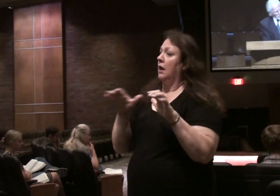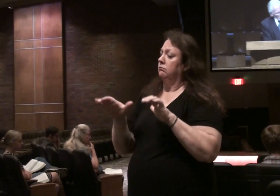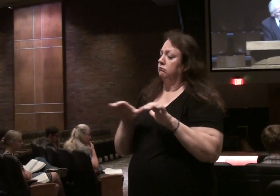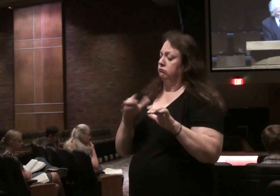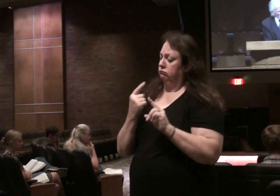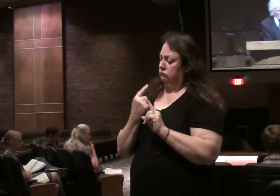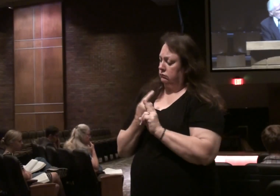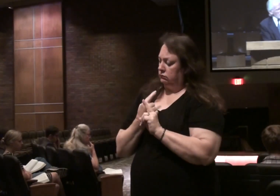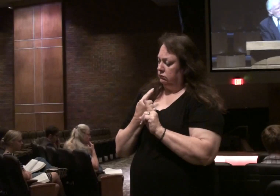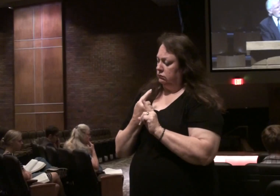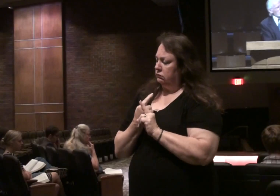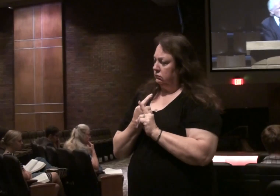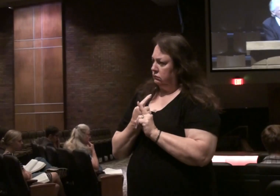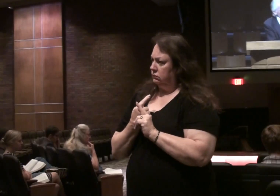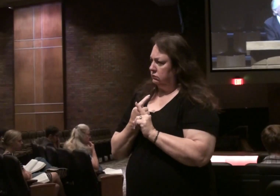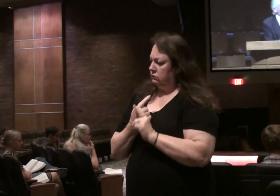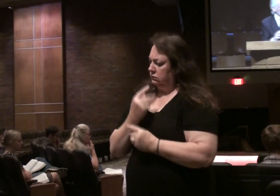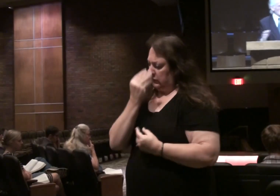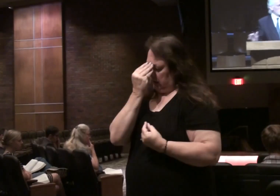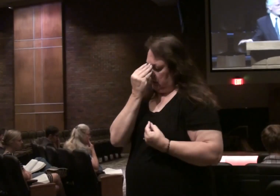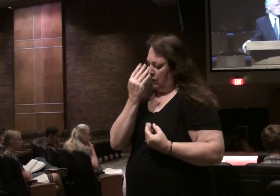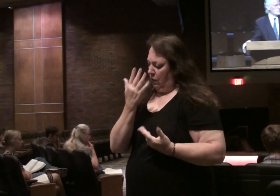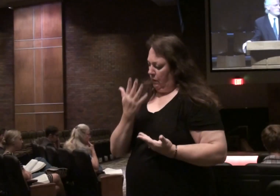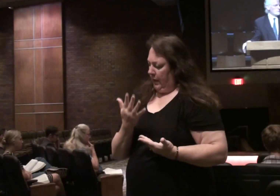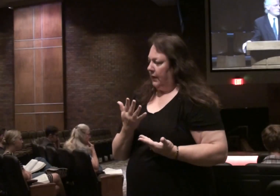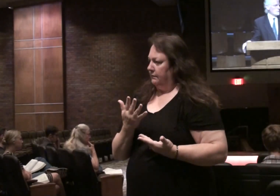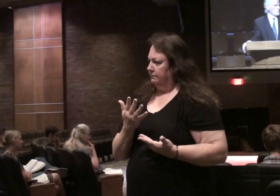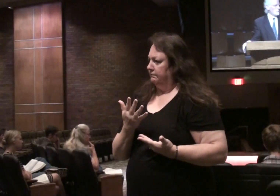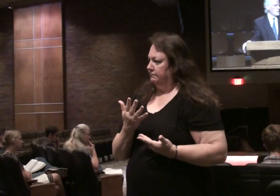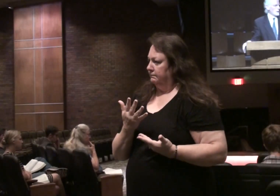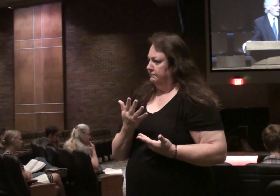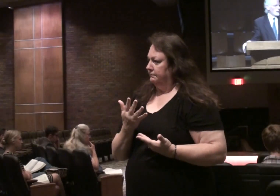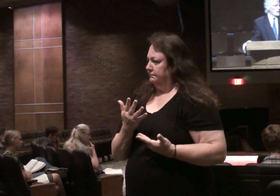myself appropriately in obedience to it,